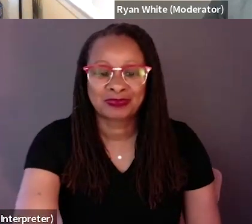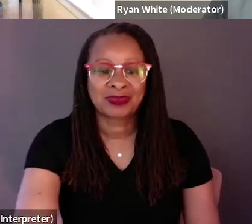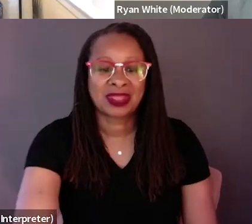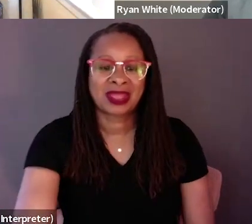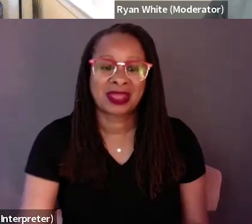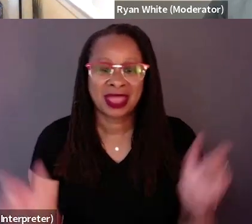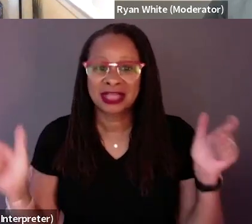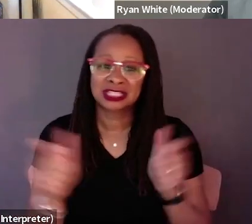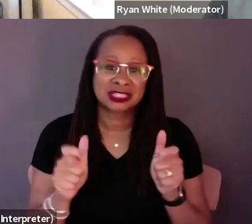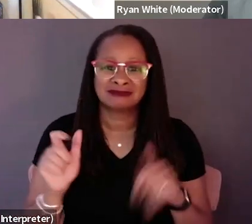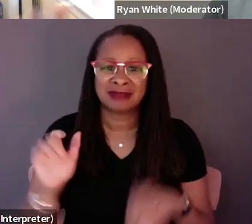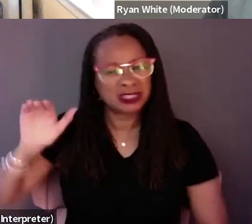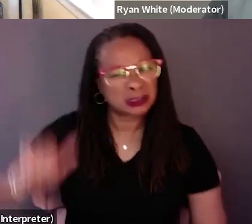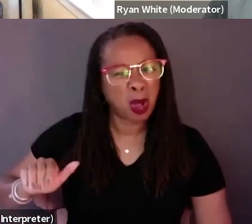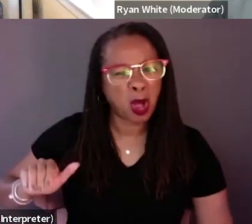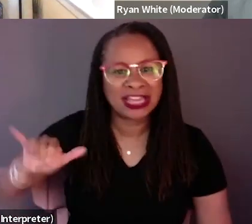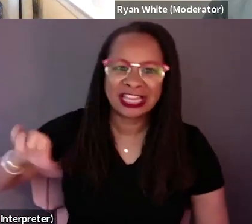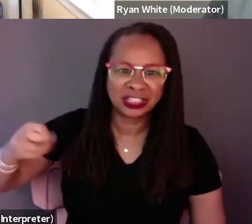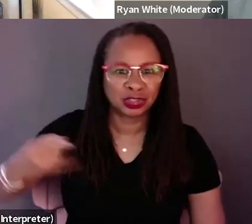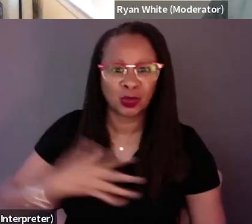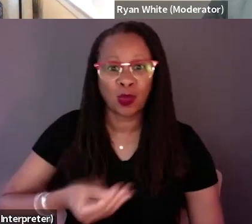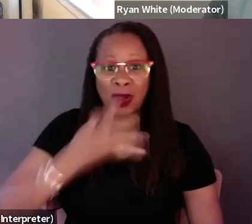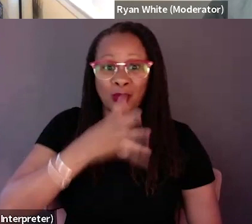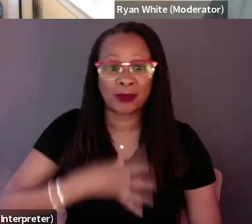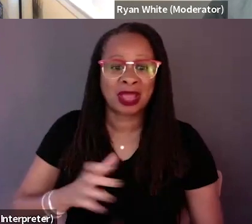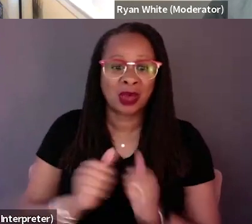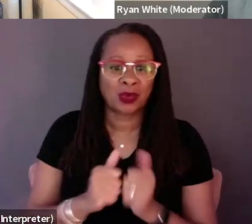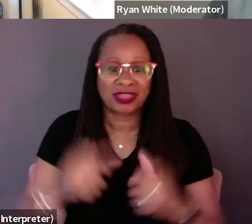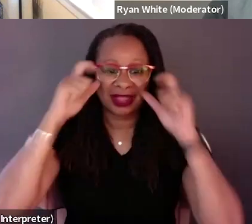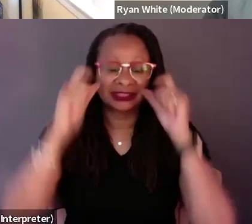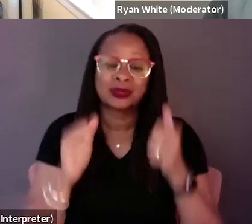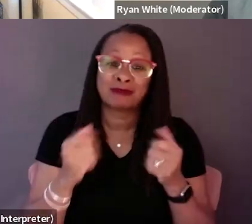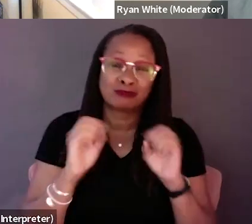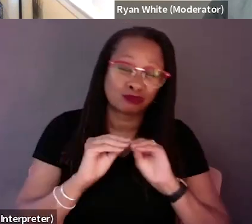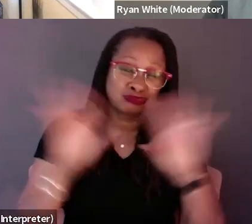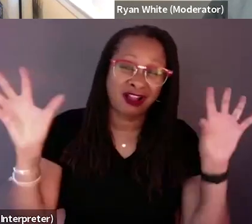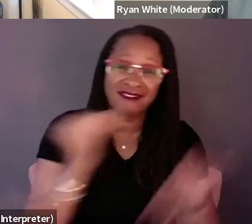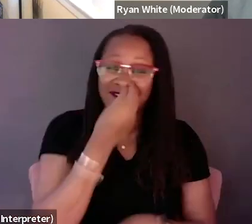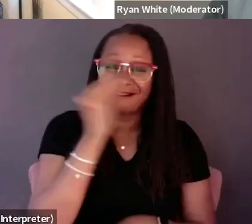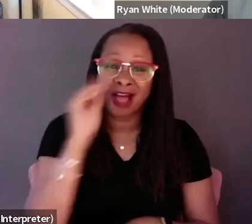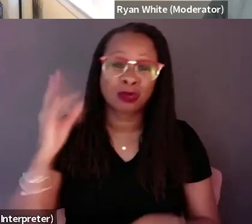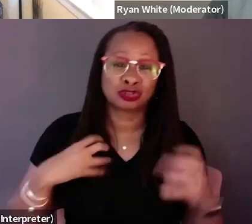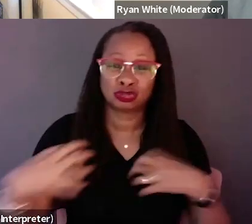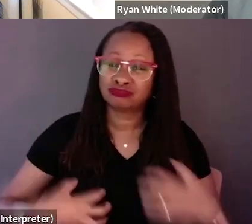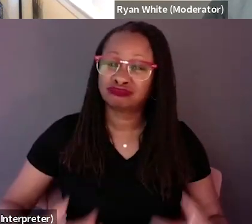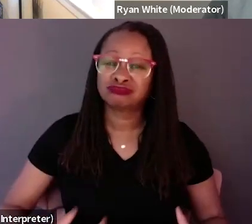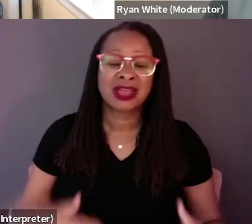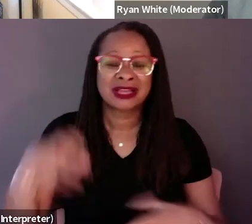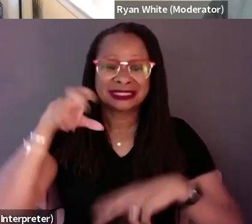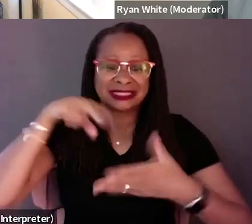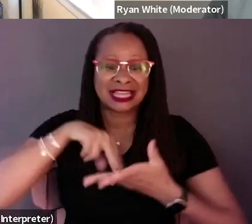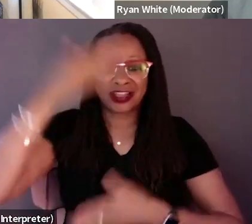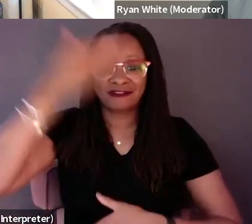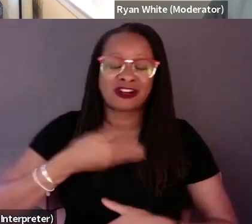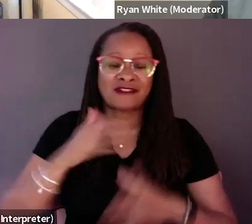a smallish white lady with glasses and a bright floral print shirt, standing in front of a bookcase in